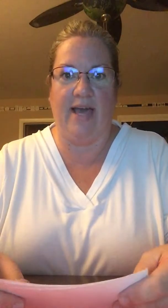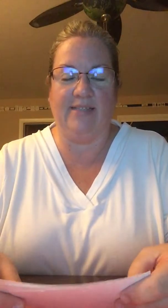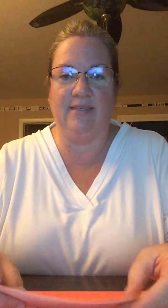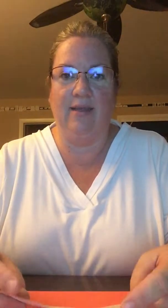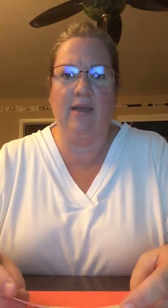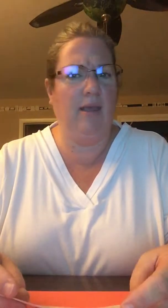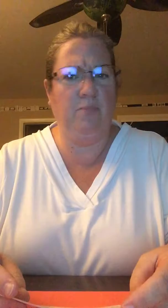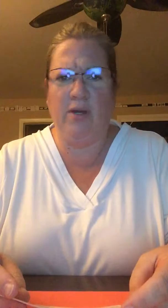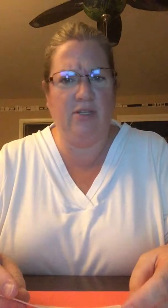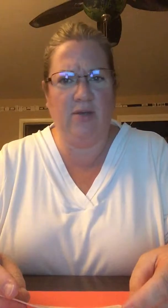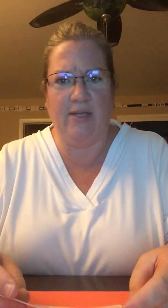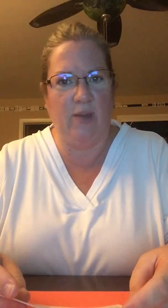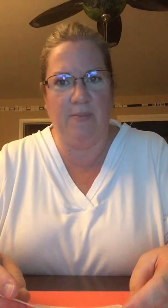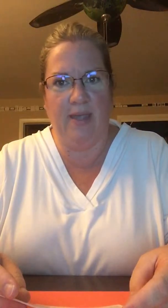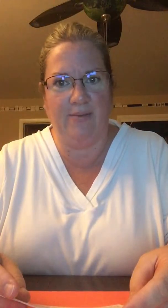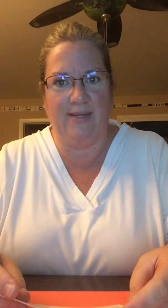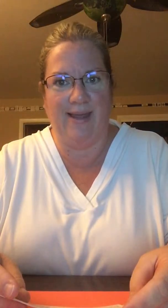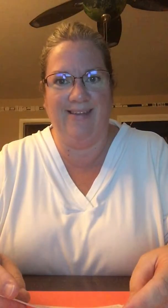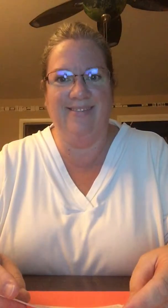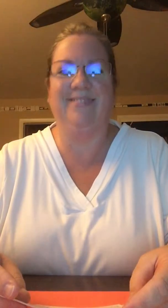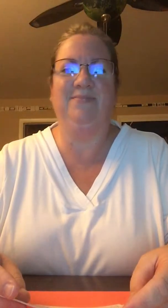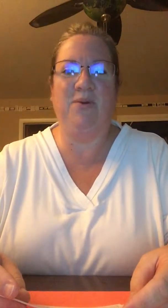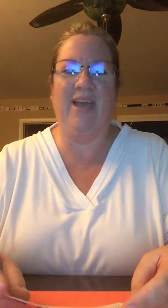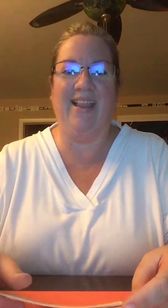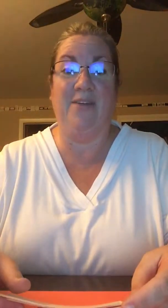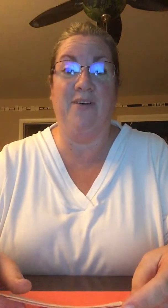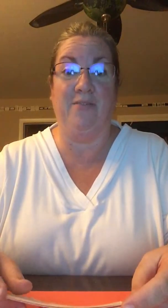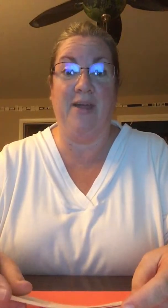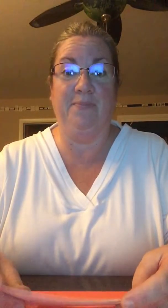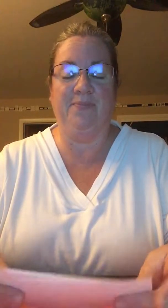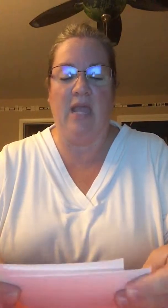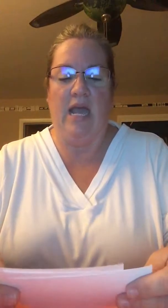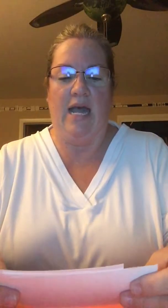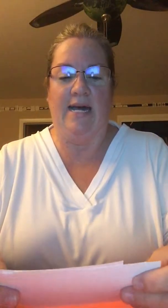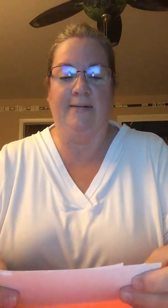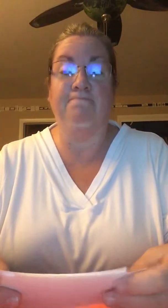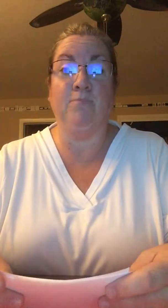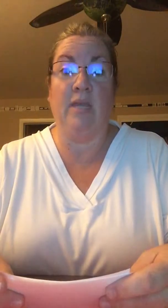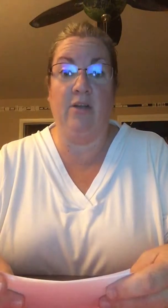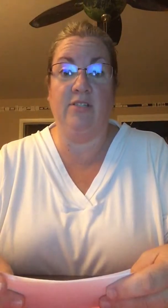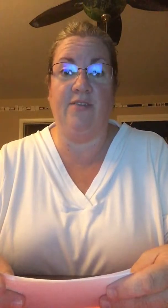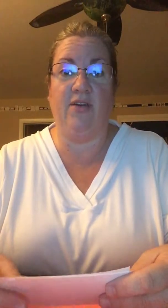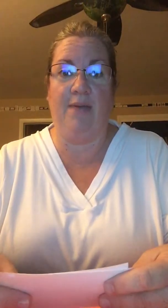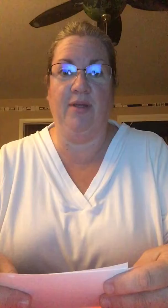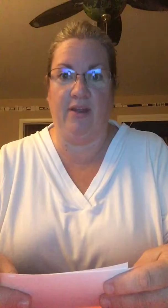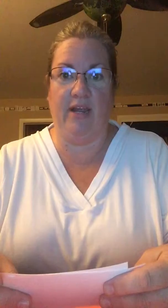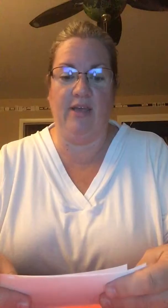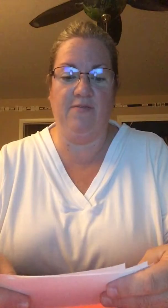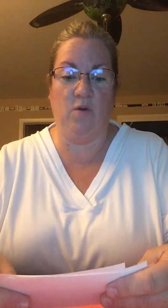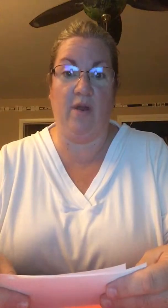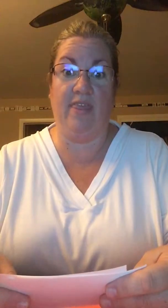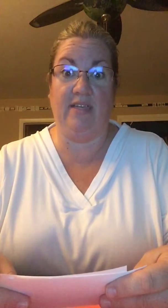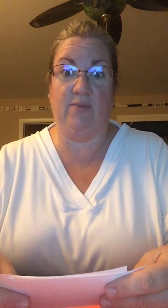class. And boy, did you guys wipe me out today. But we had a lot of fun, right? Here is our vocabulary for this